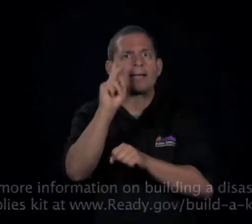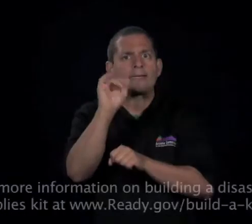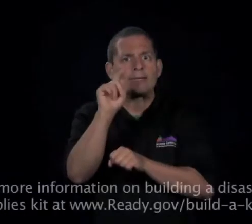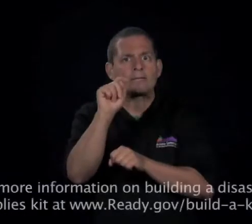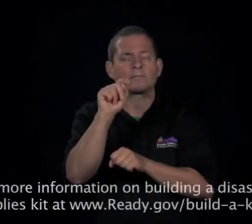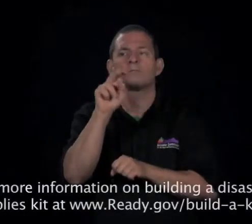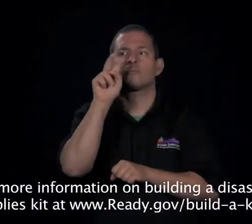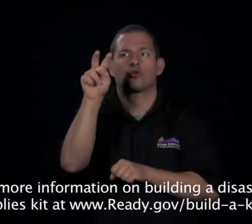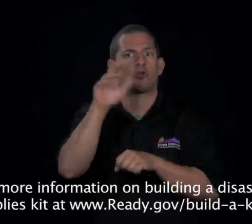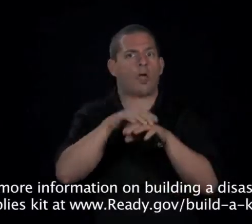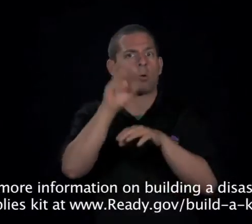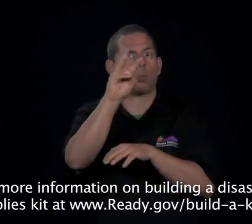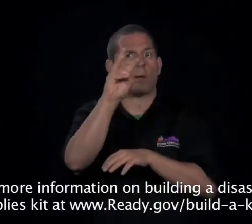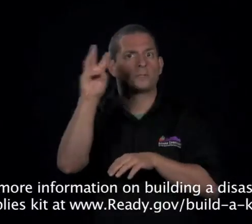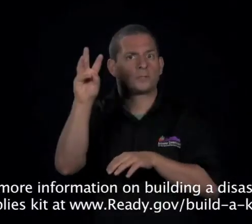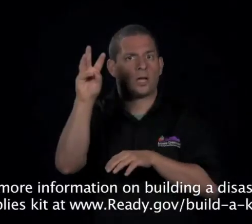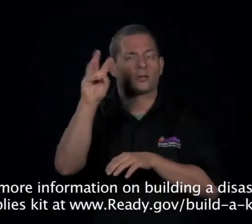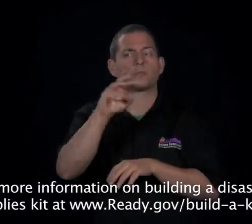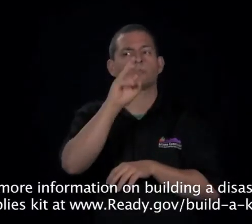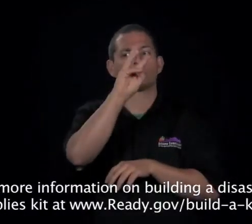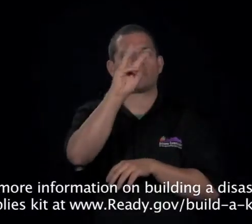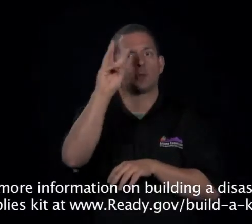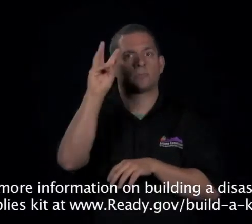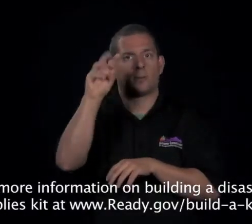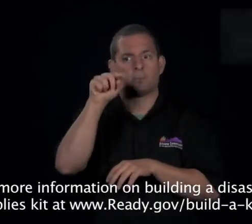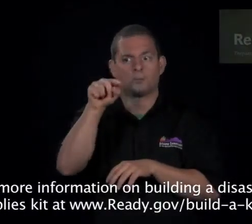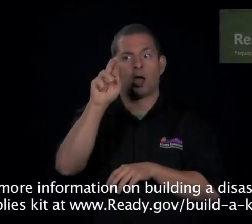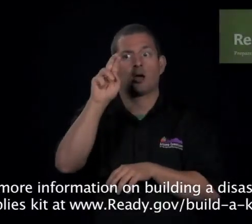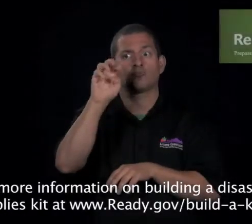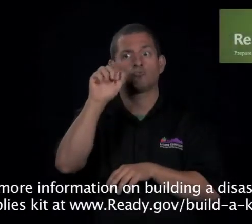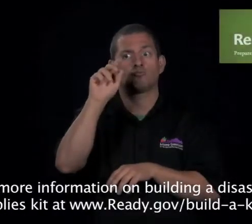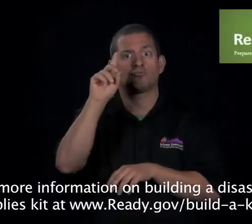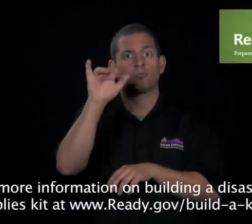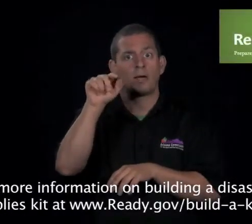Get more information on building a disaster supplies kit at